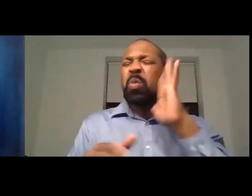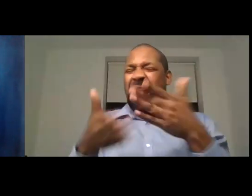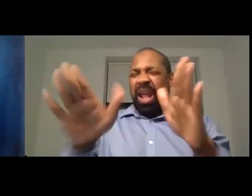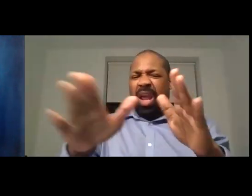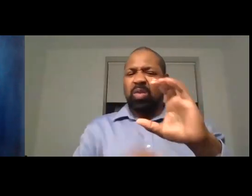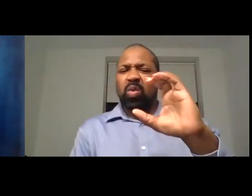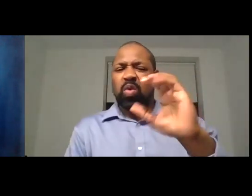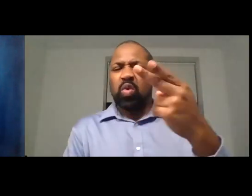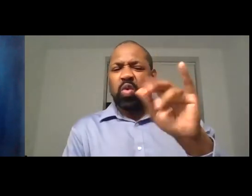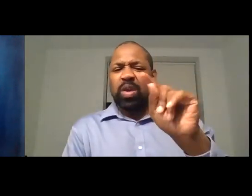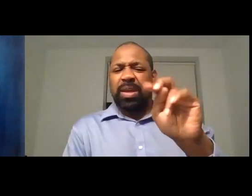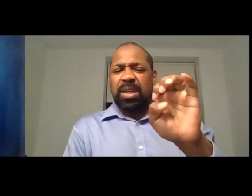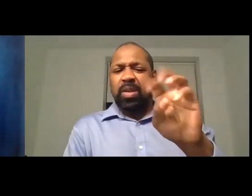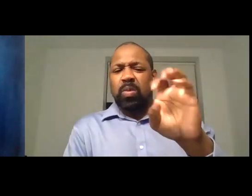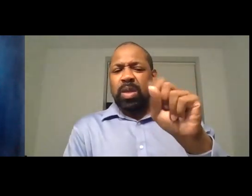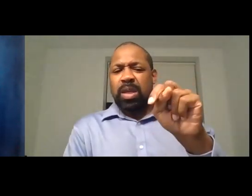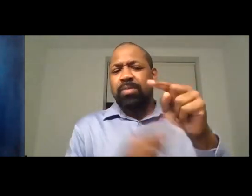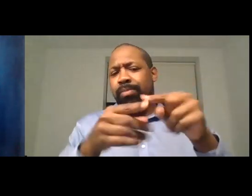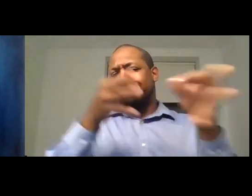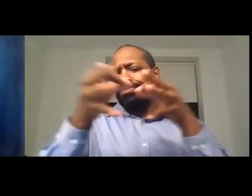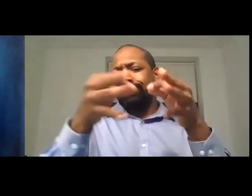And Thomas Darden is the other staff who left.